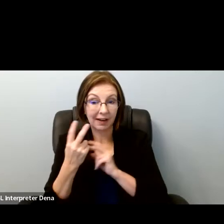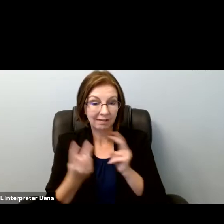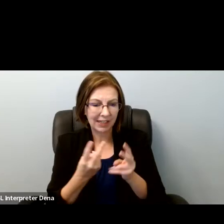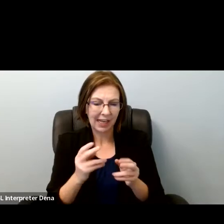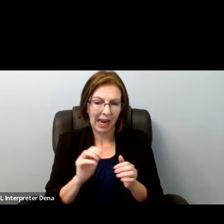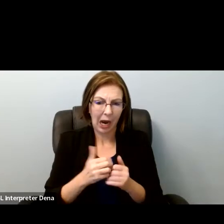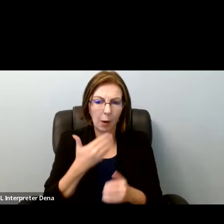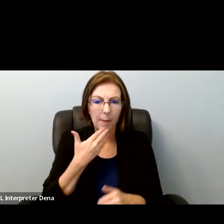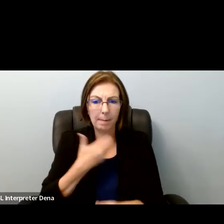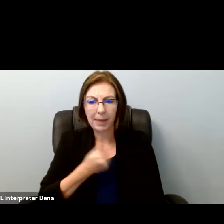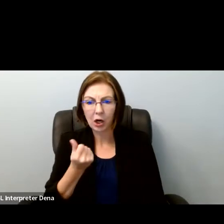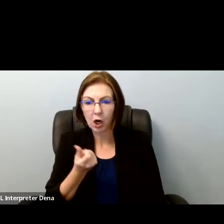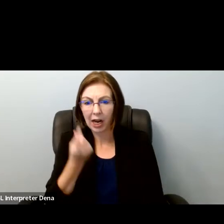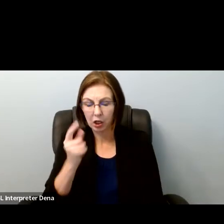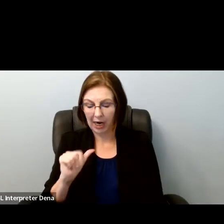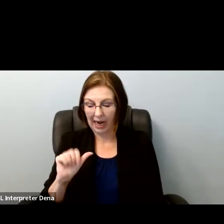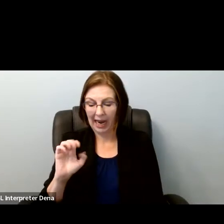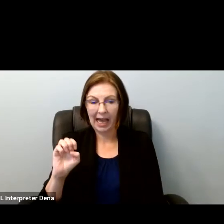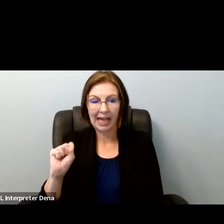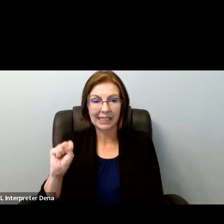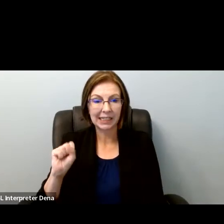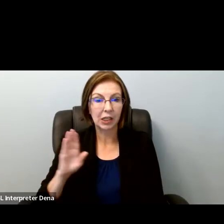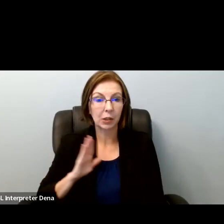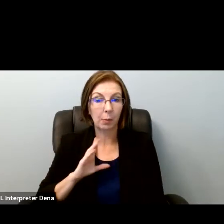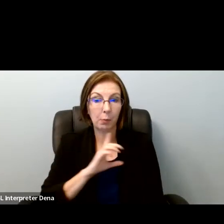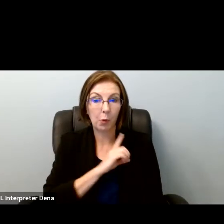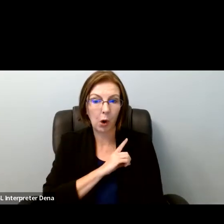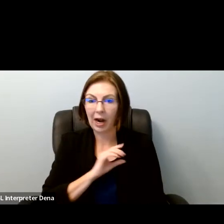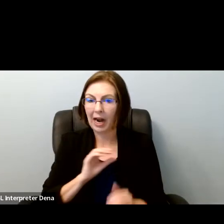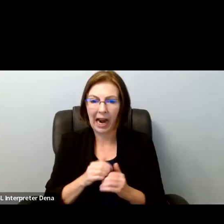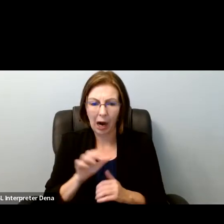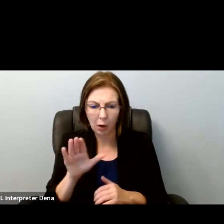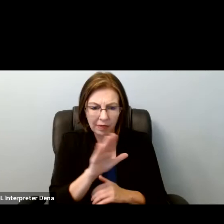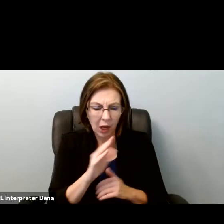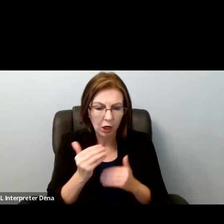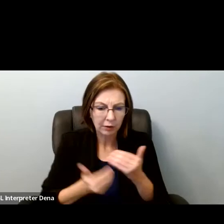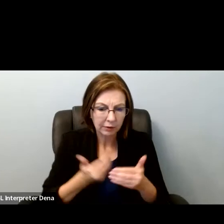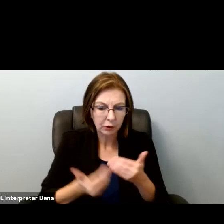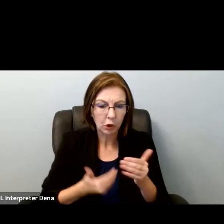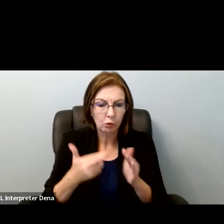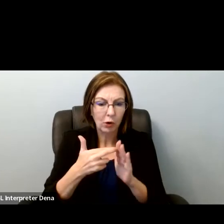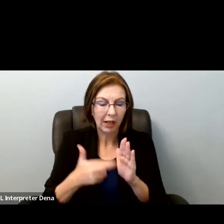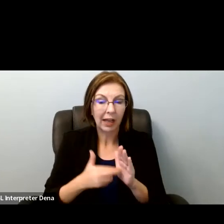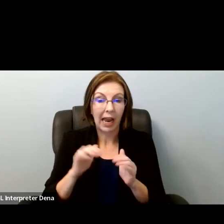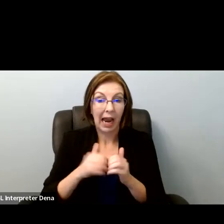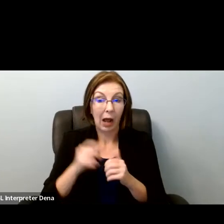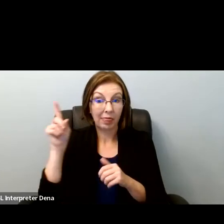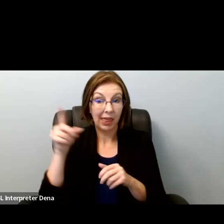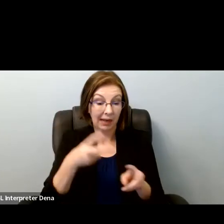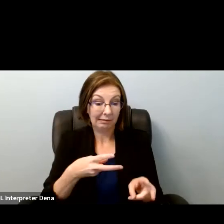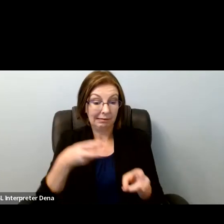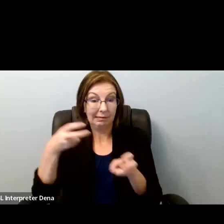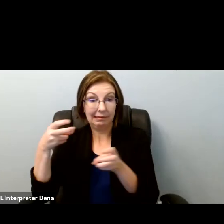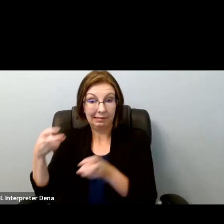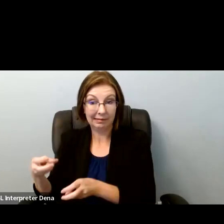the Access Board works on our regulations and how they can duplicate similar activities within